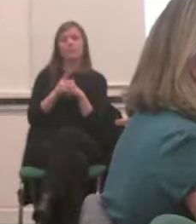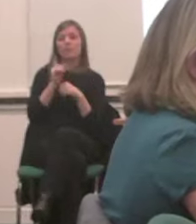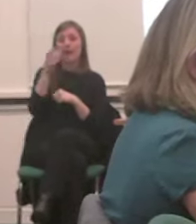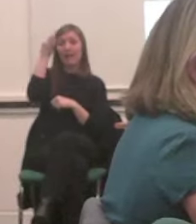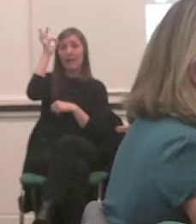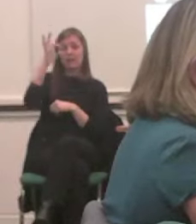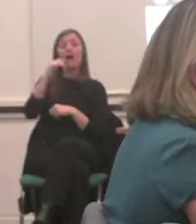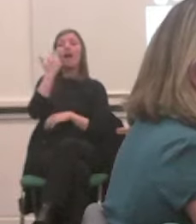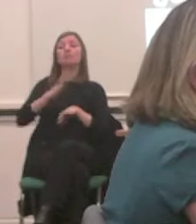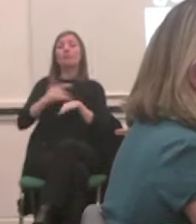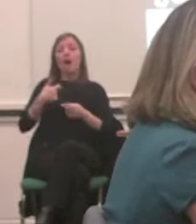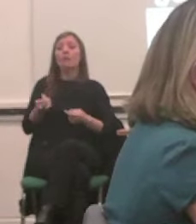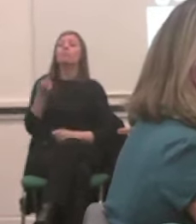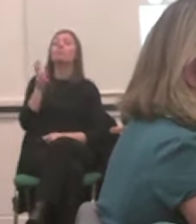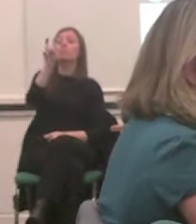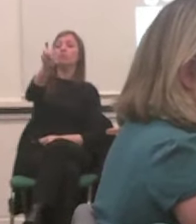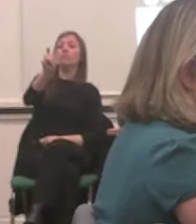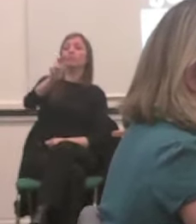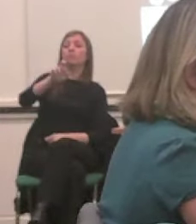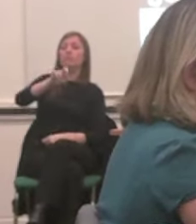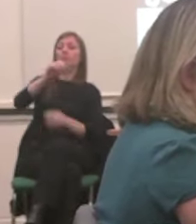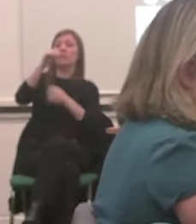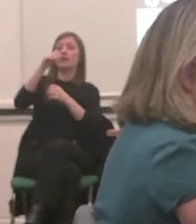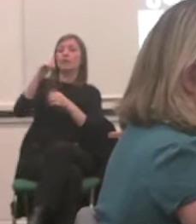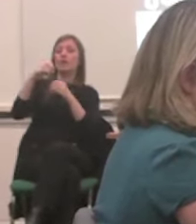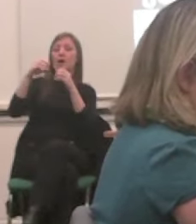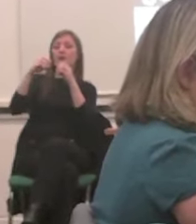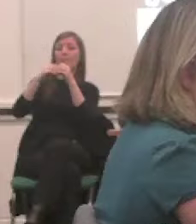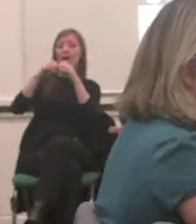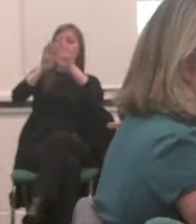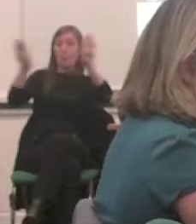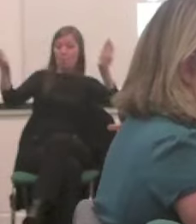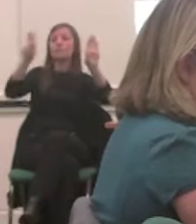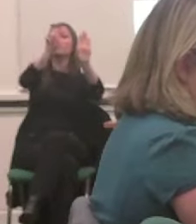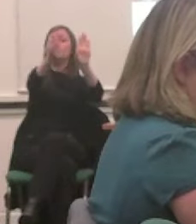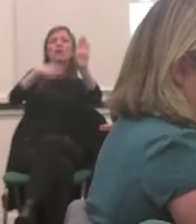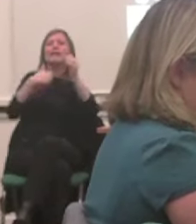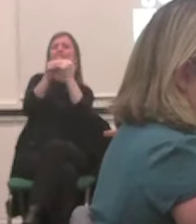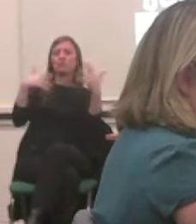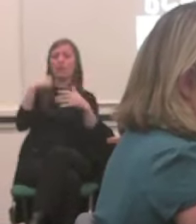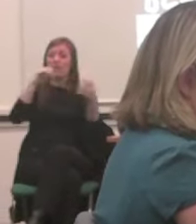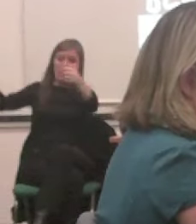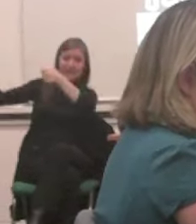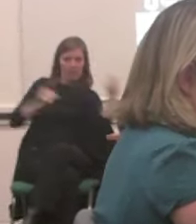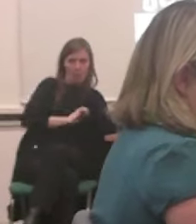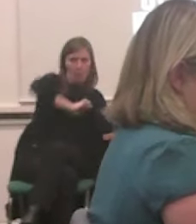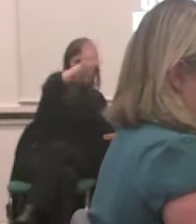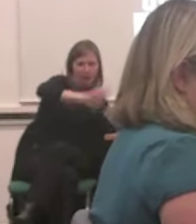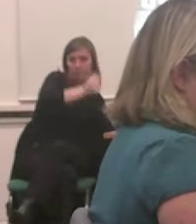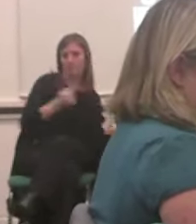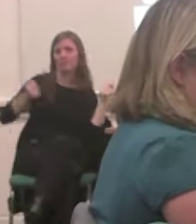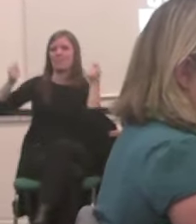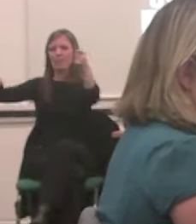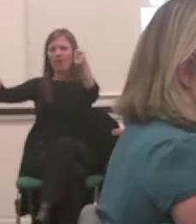time a discussion was raised on the blackboard that they took umbrage with, was they kidnap the blackboard, wipe it clean and then put it back. So they closed